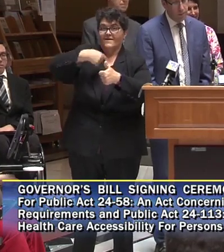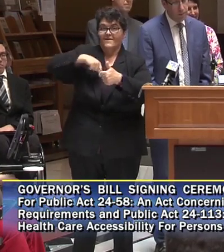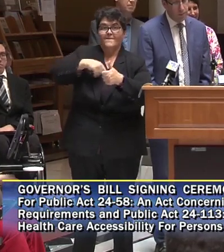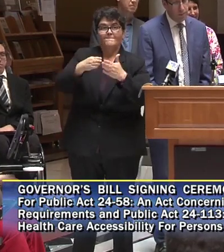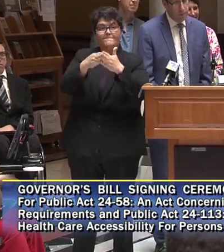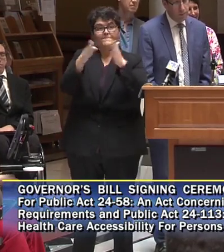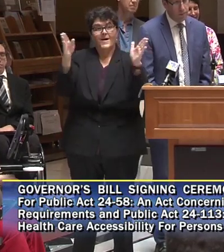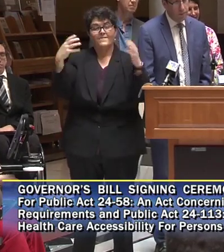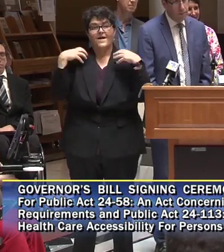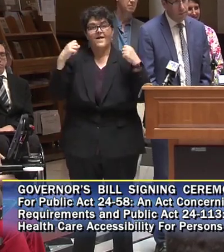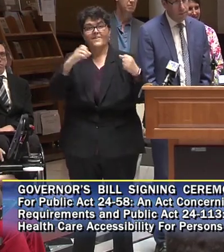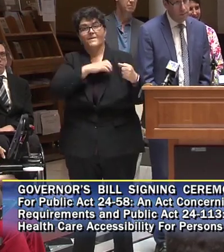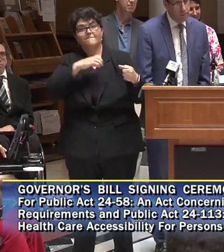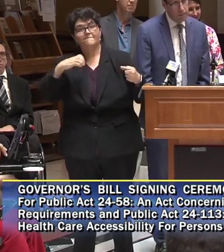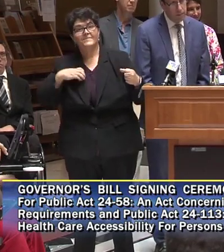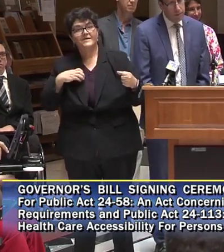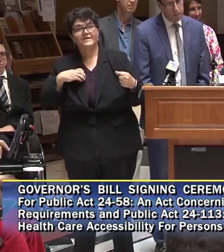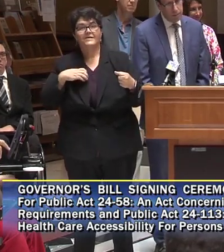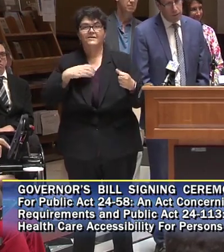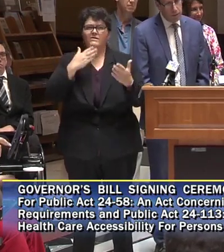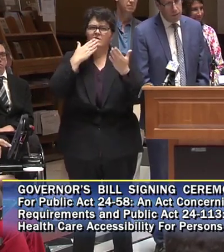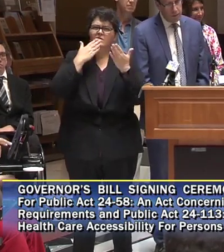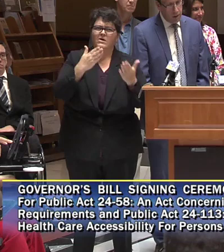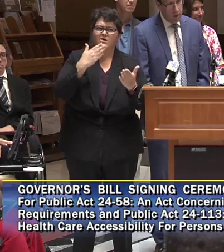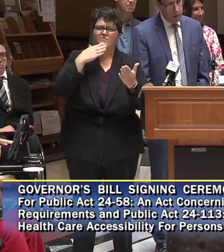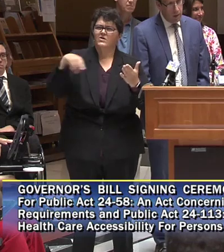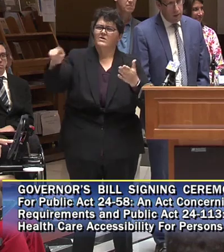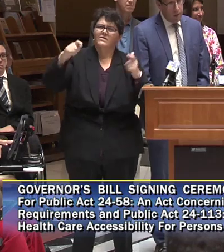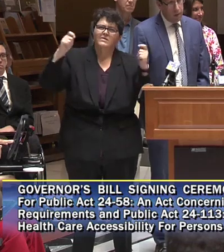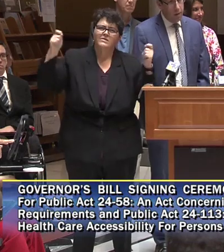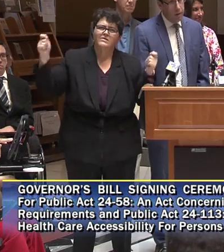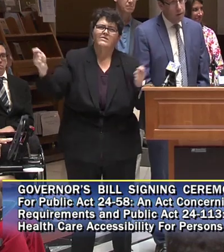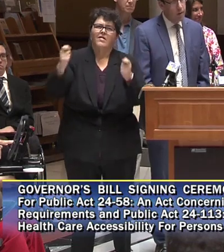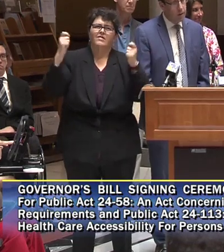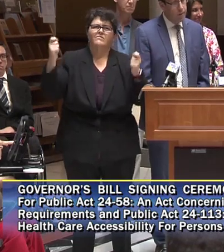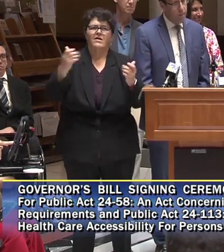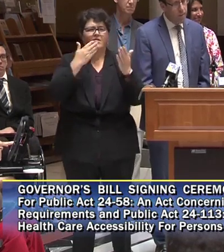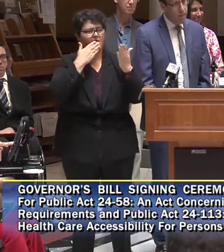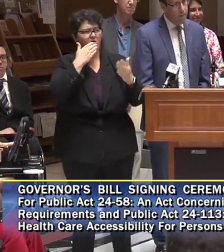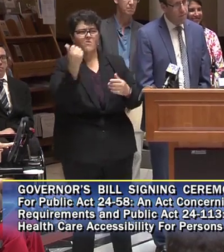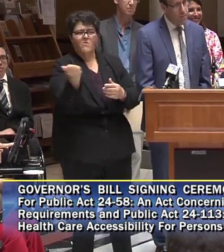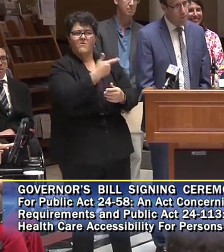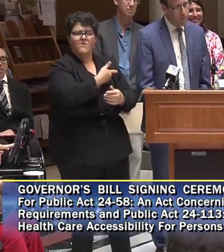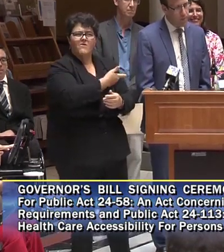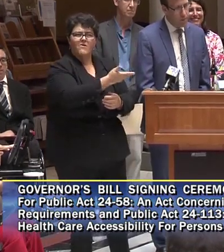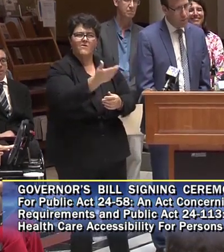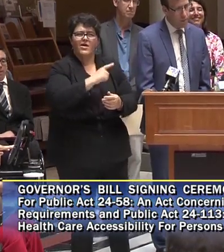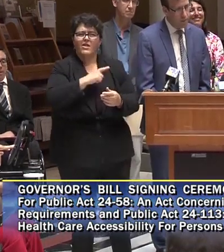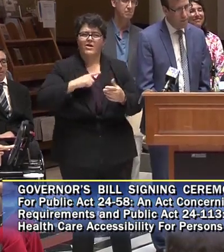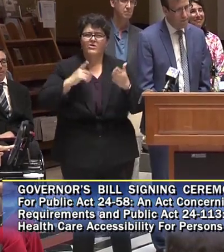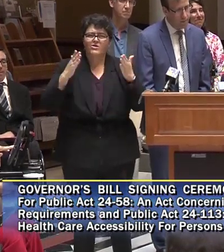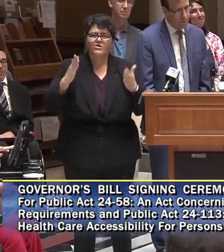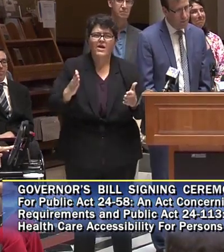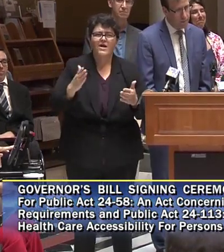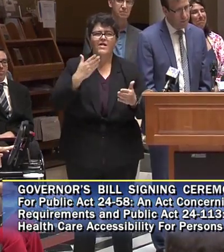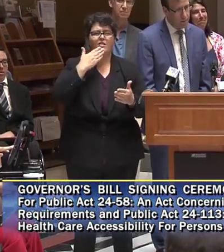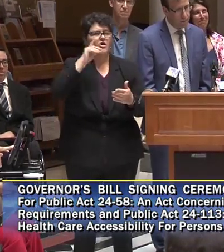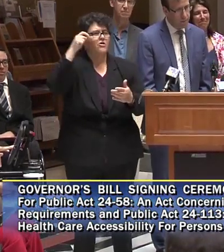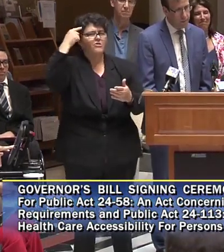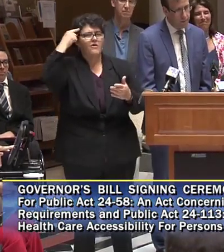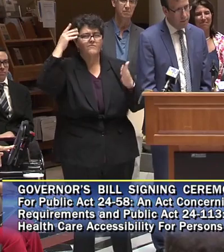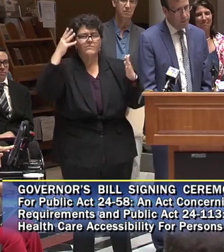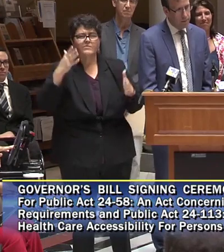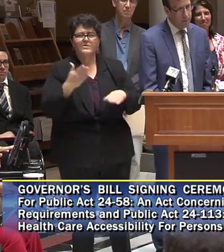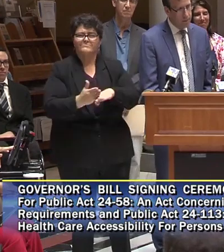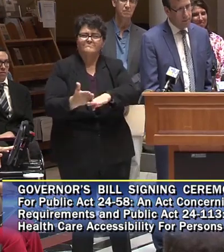with gratitude today, and we thank all legislators and the governor for making this important improvement